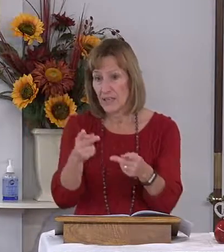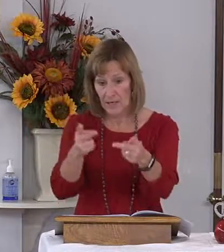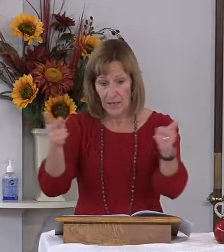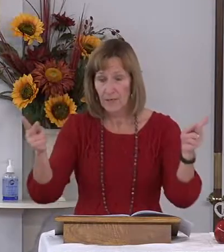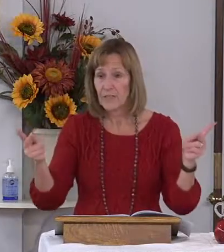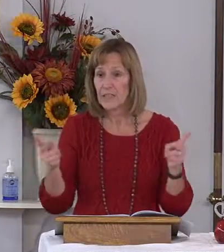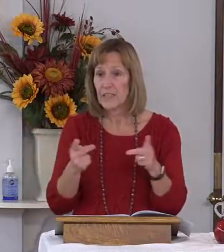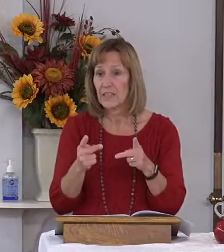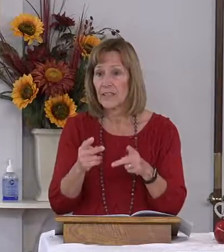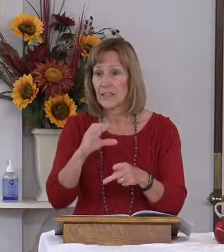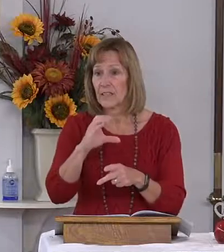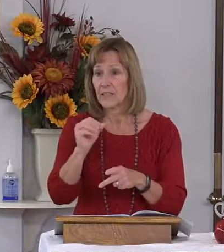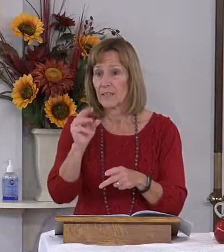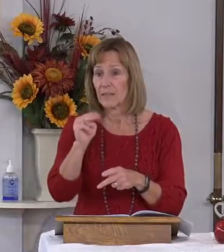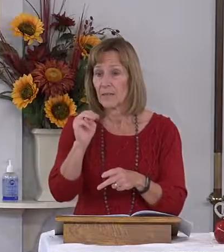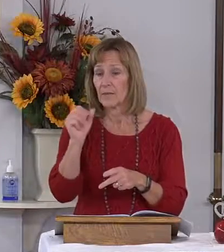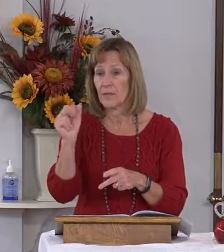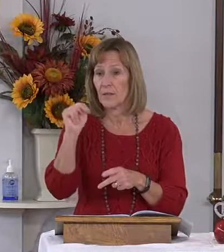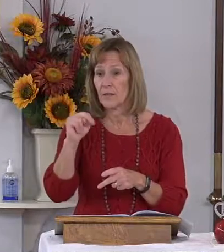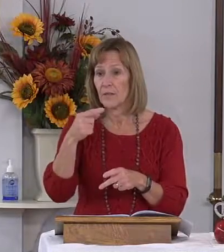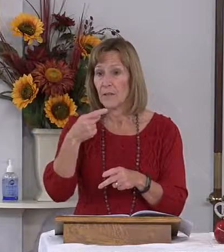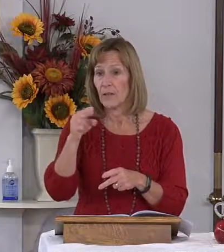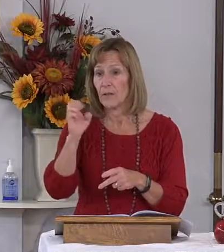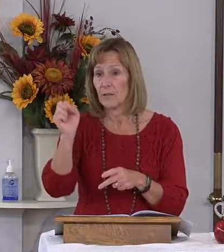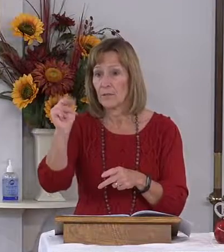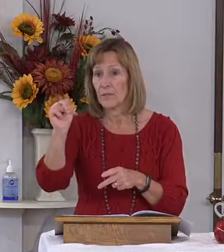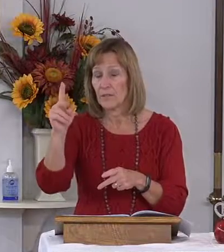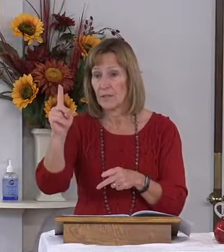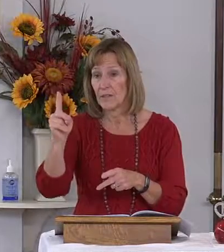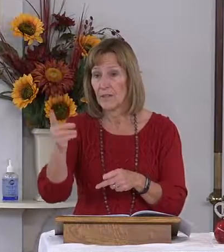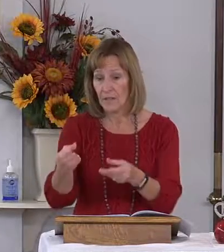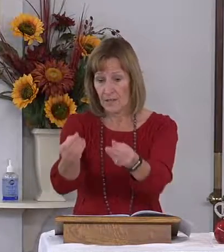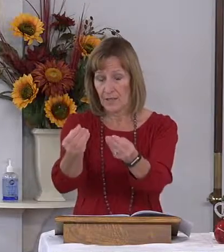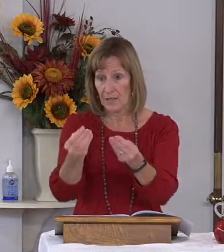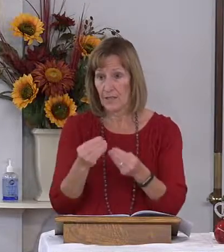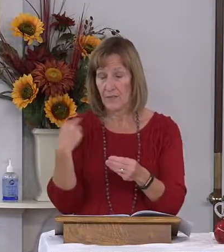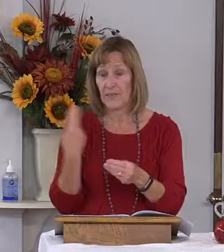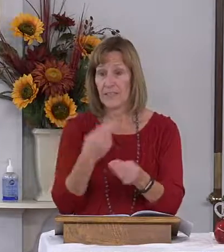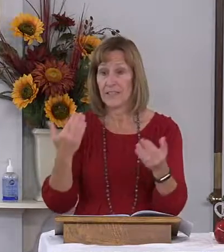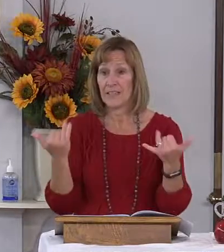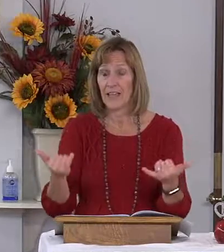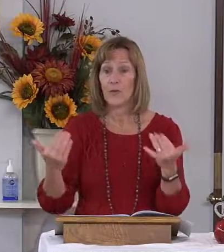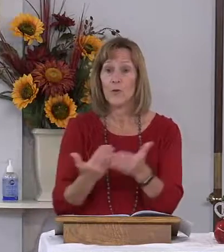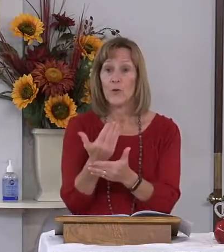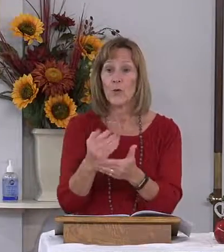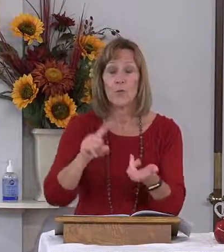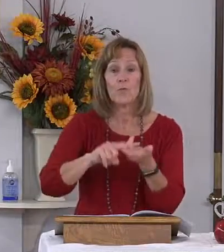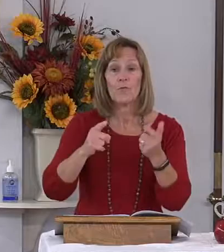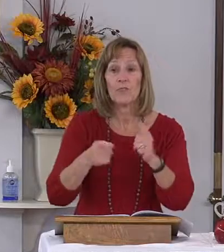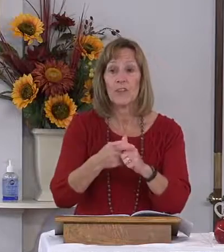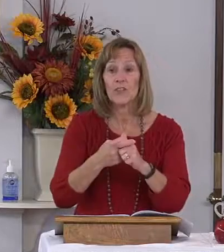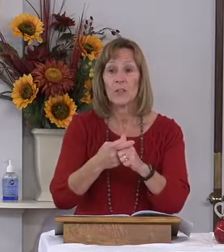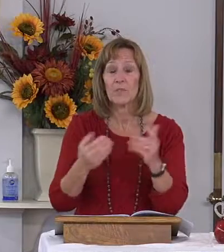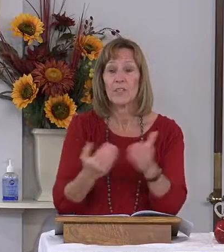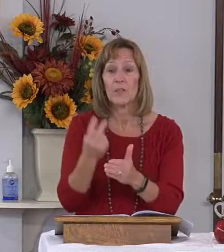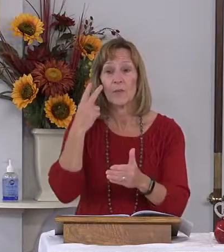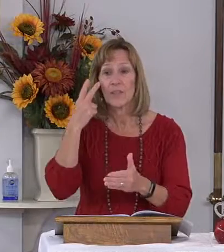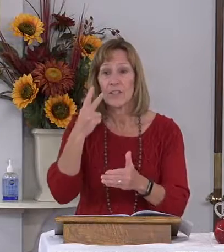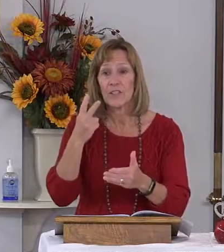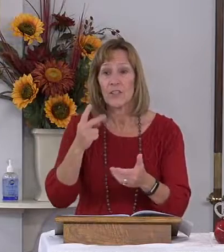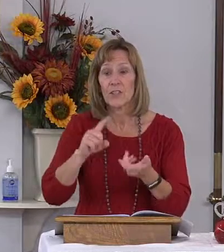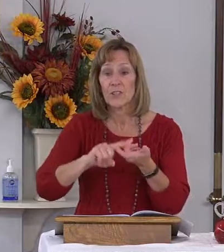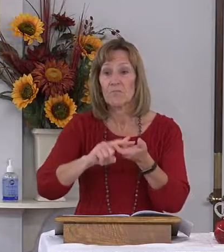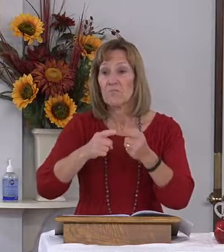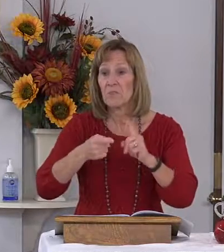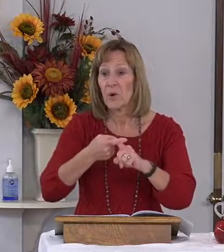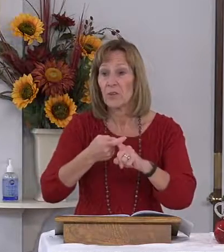facilities to common ground, God has given us new friendships, new insights, and new partnerships.